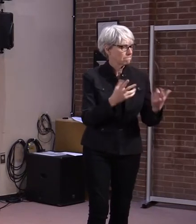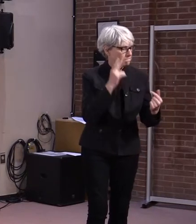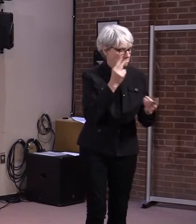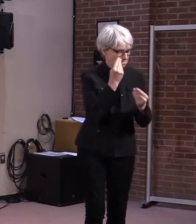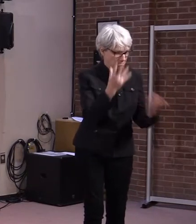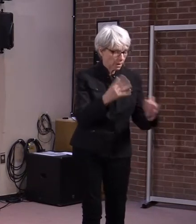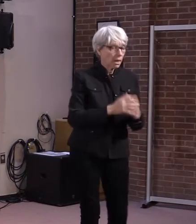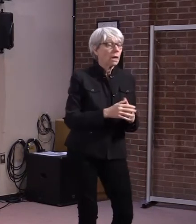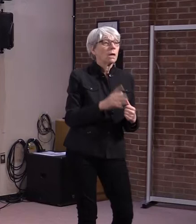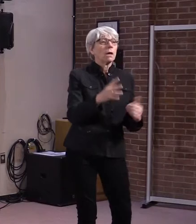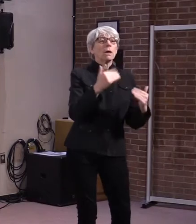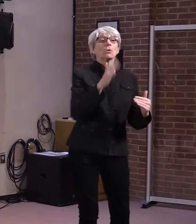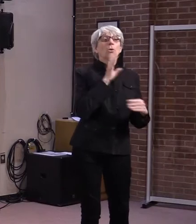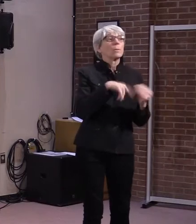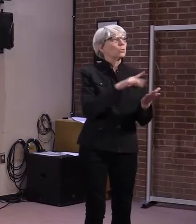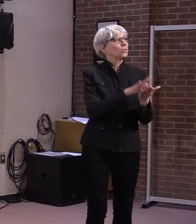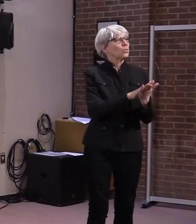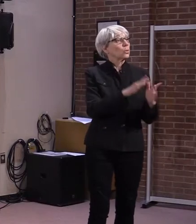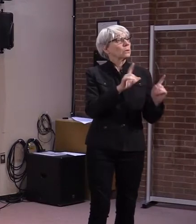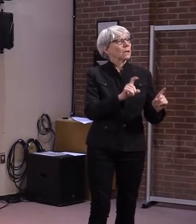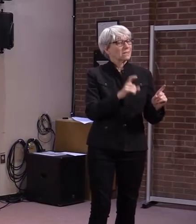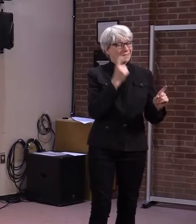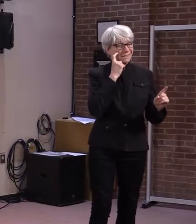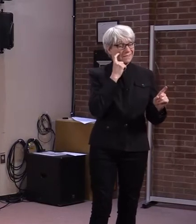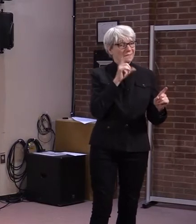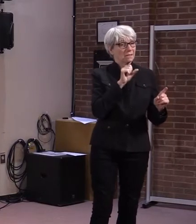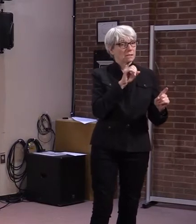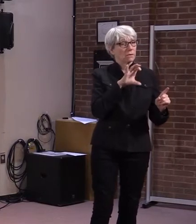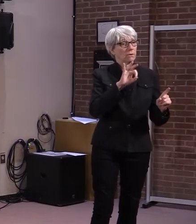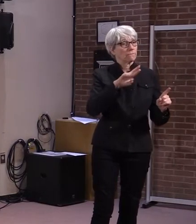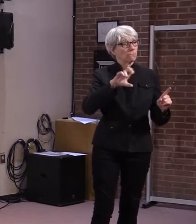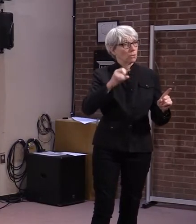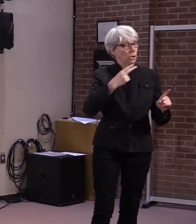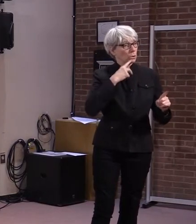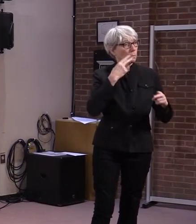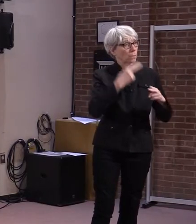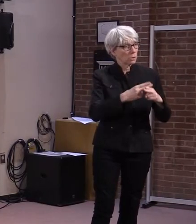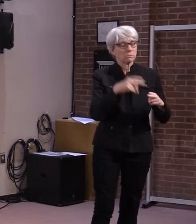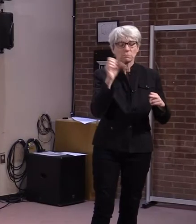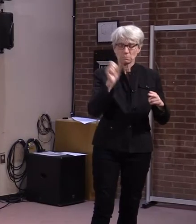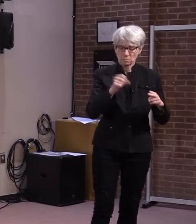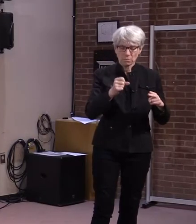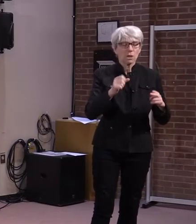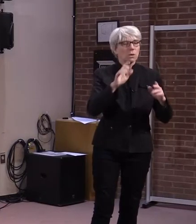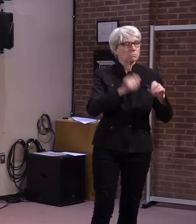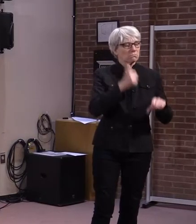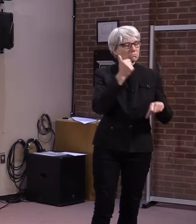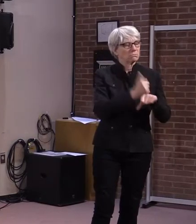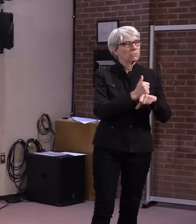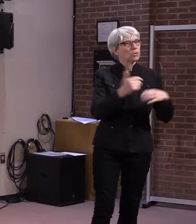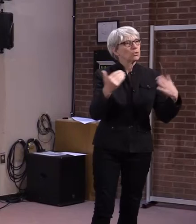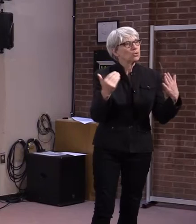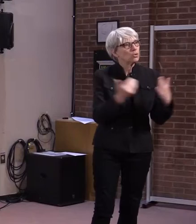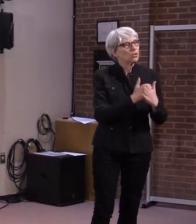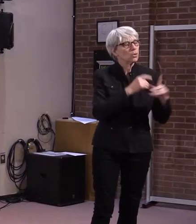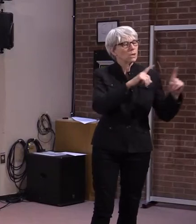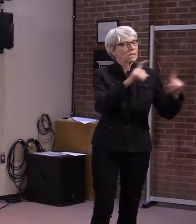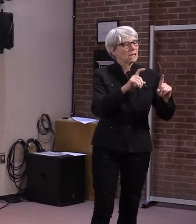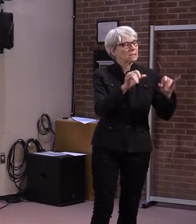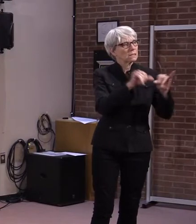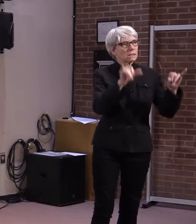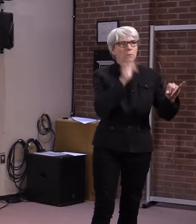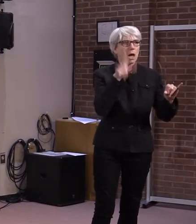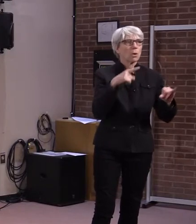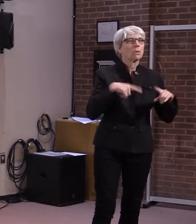as Secretary French was talking about, we are piloting several initiatives that go beyond surveillance testing. This